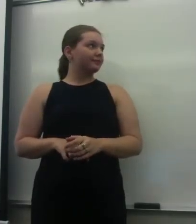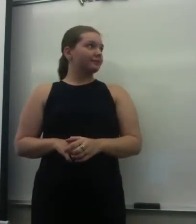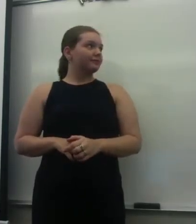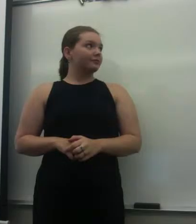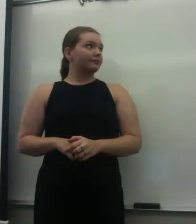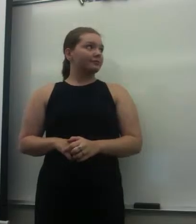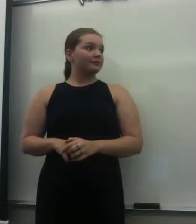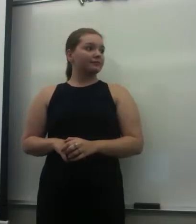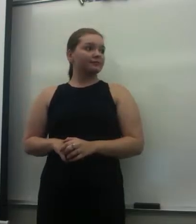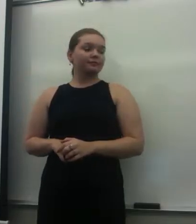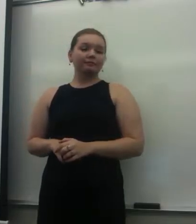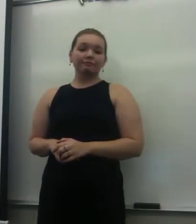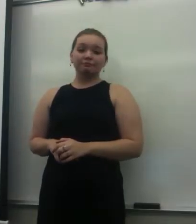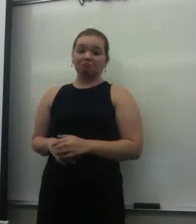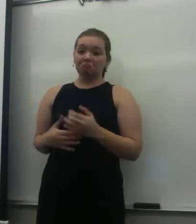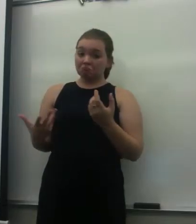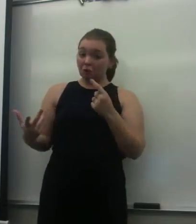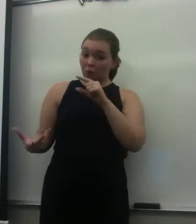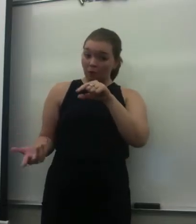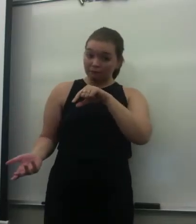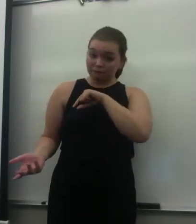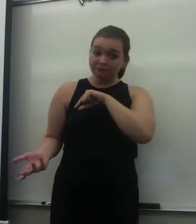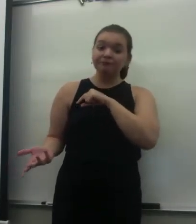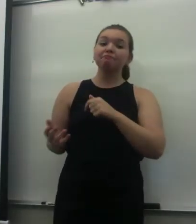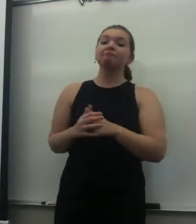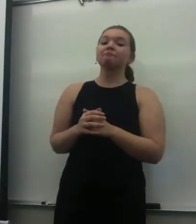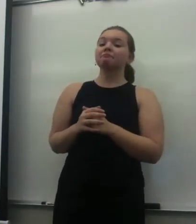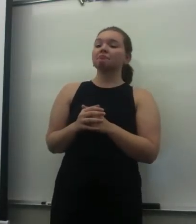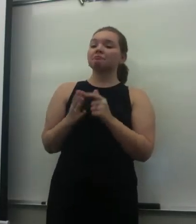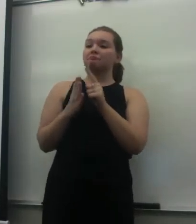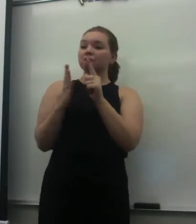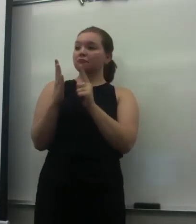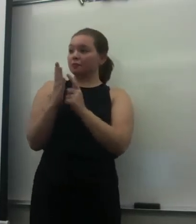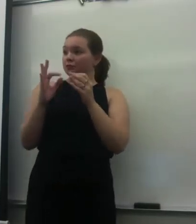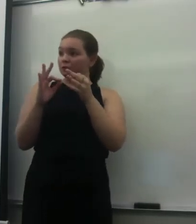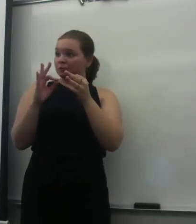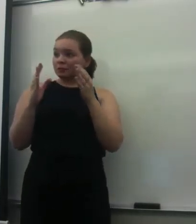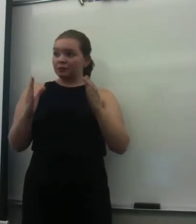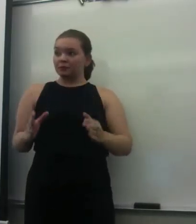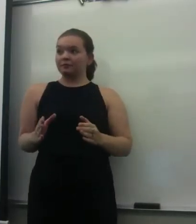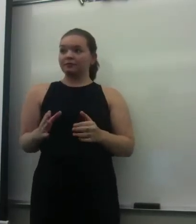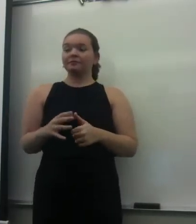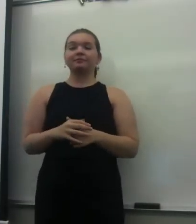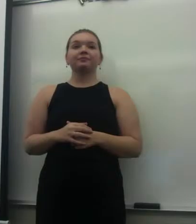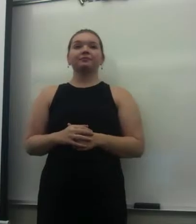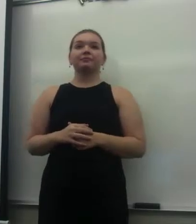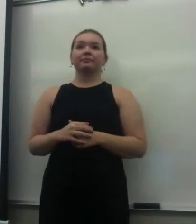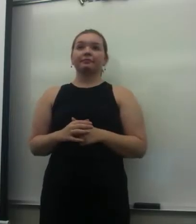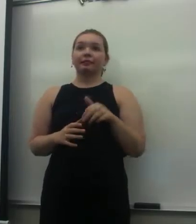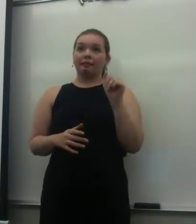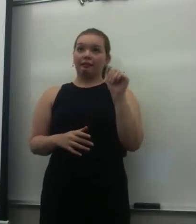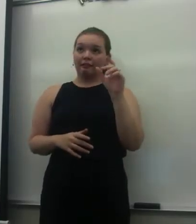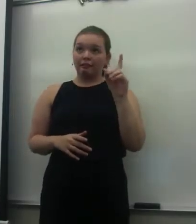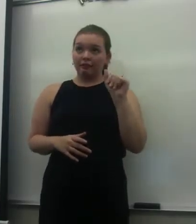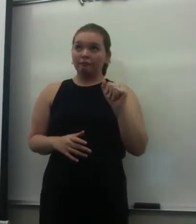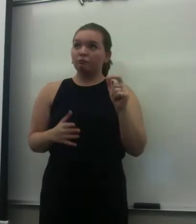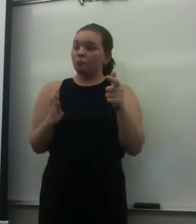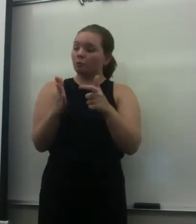As far as being qualified, legal interpreters are bound by the ADA and the